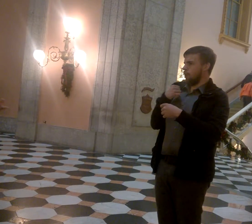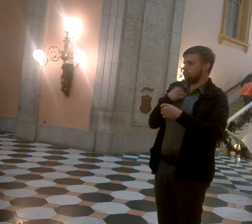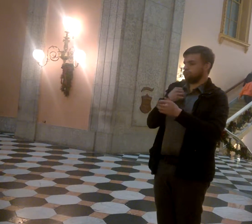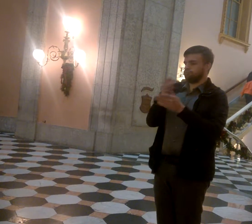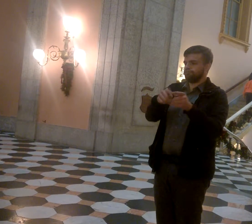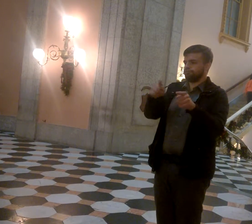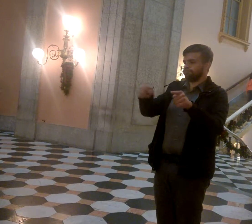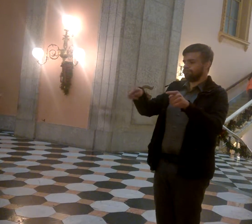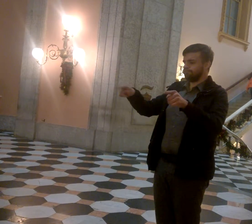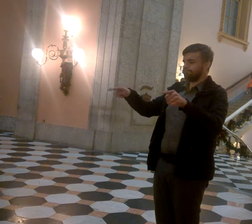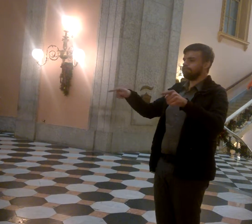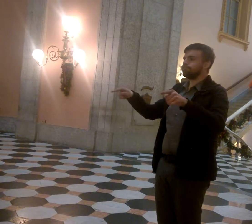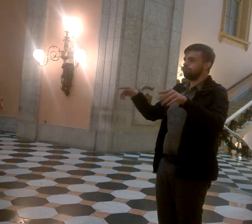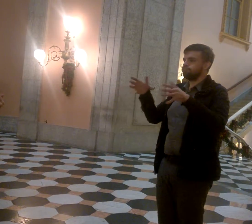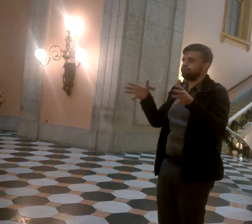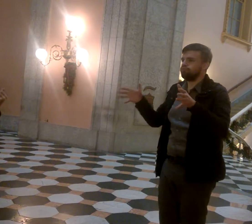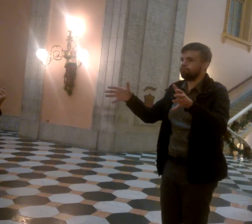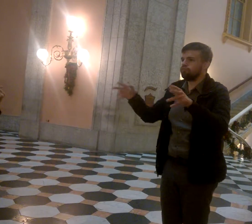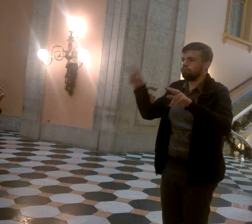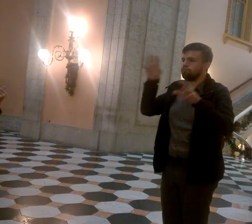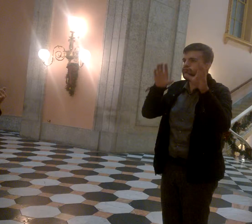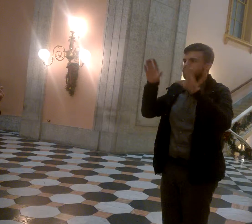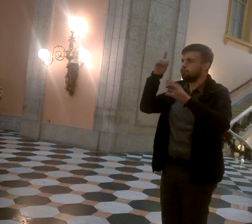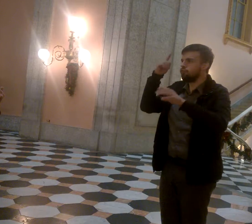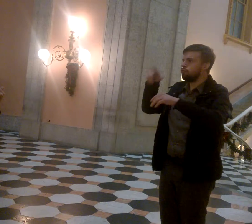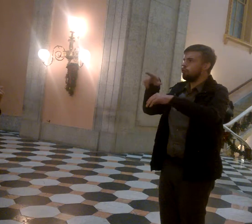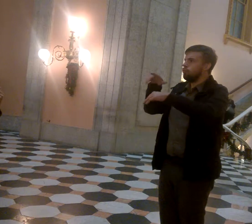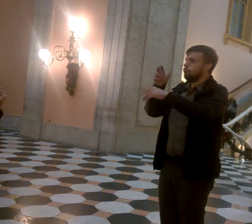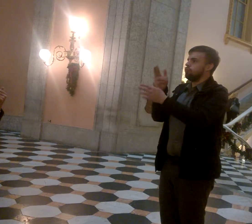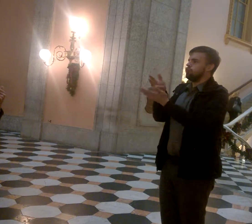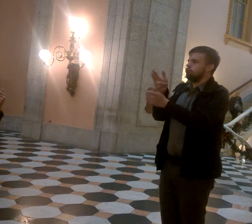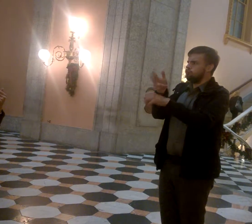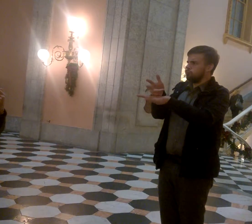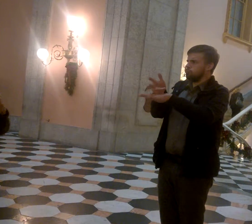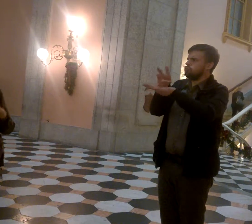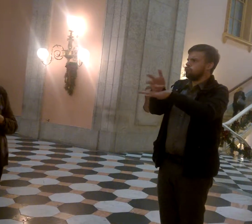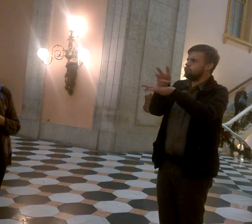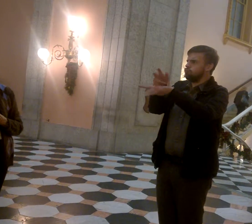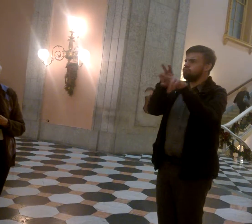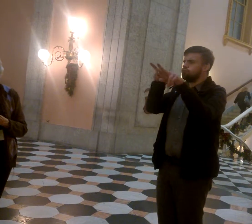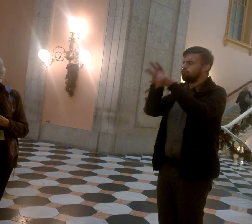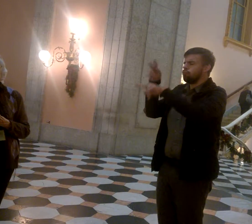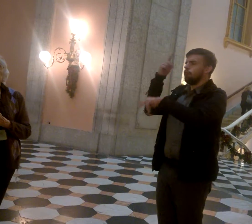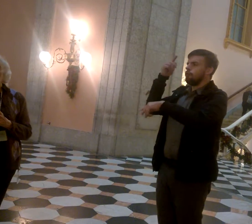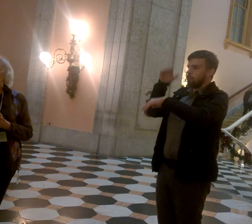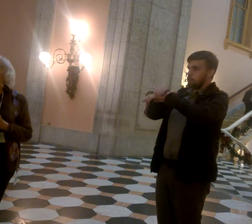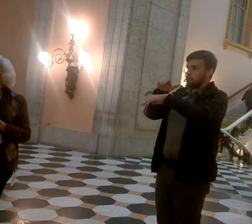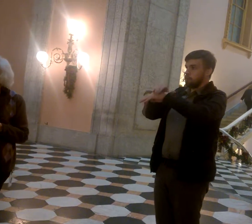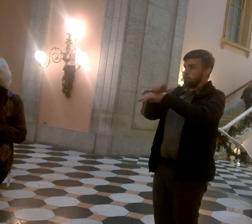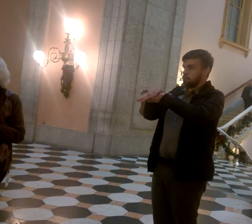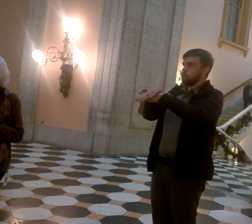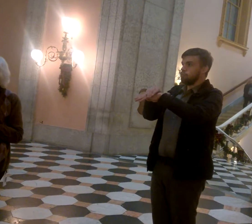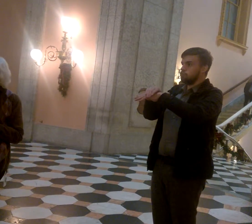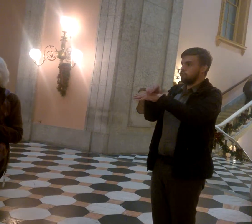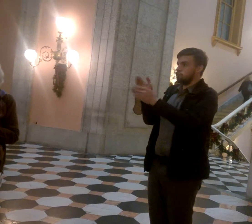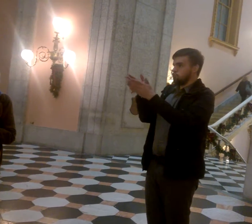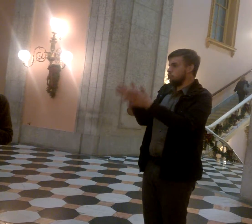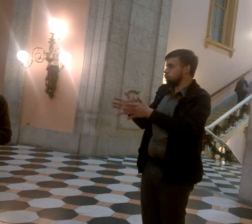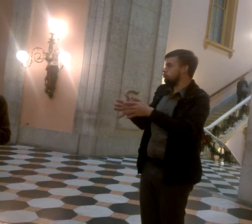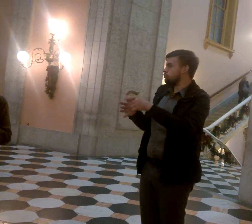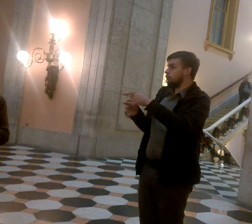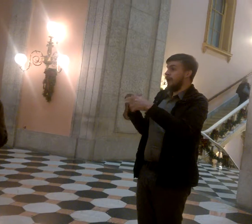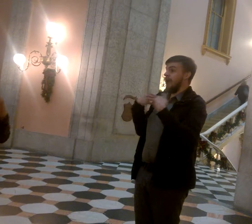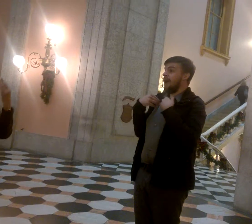lake looking for the British fleet, found them around the Bass Islands. There was a